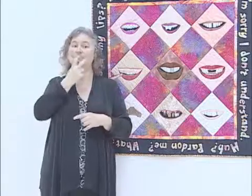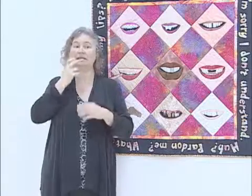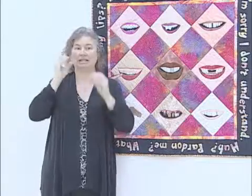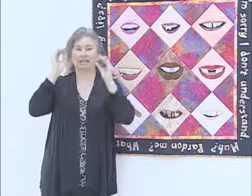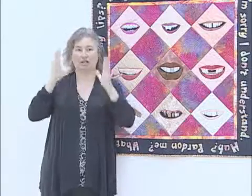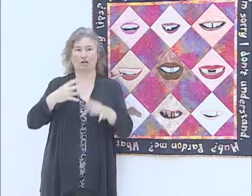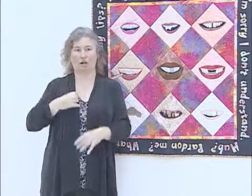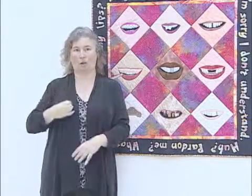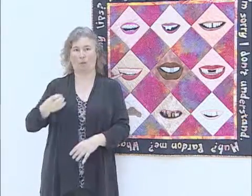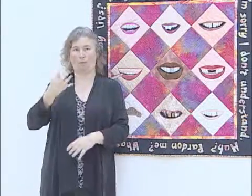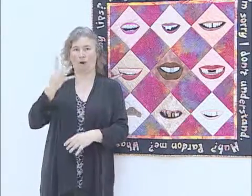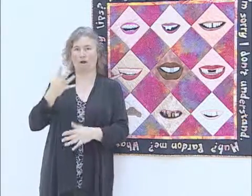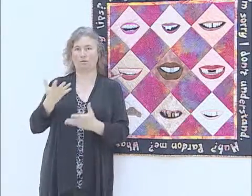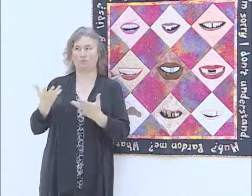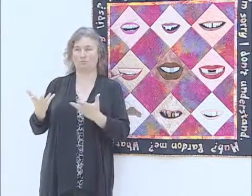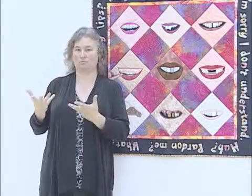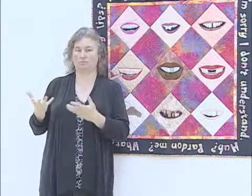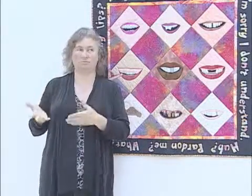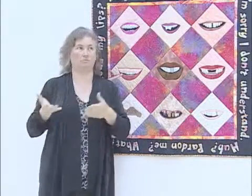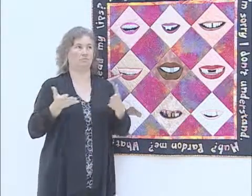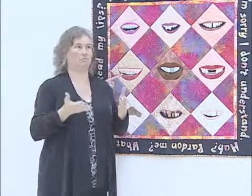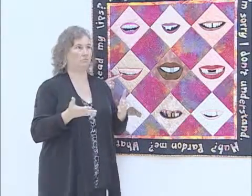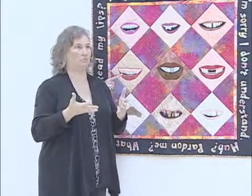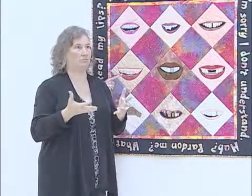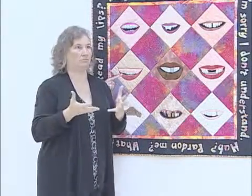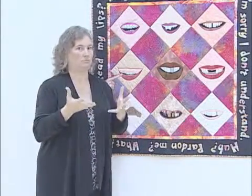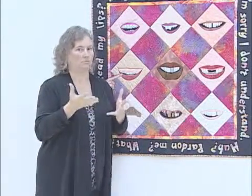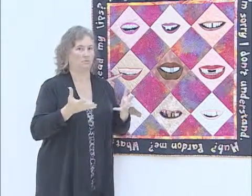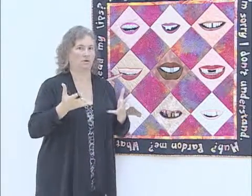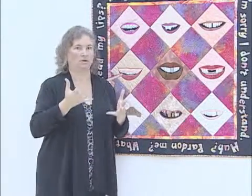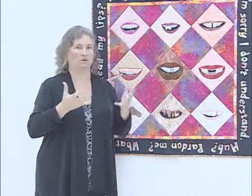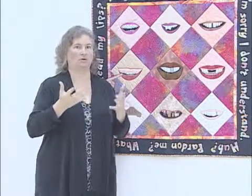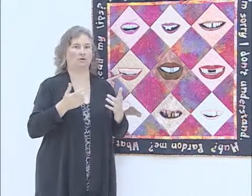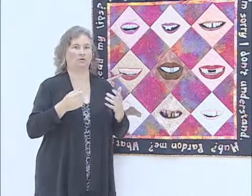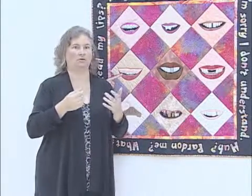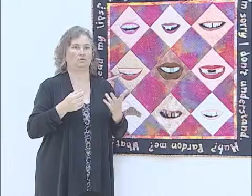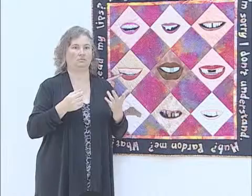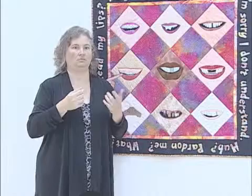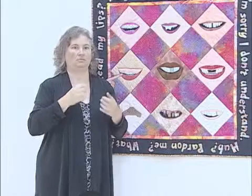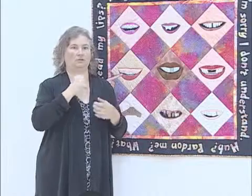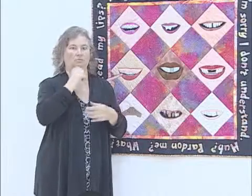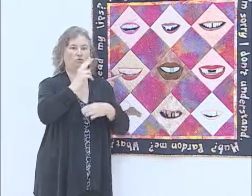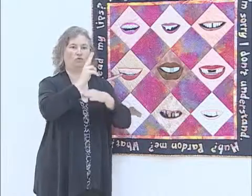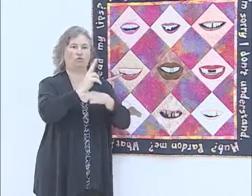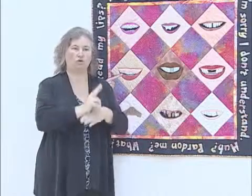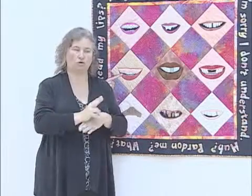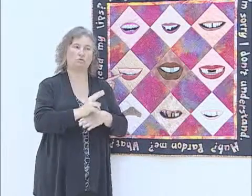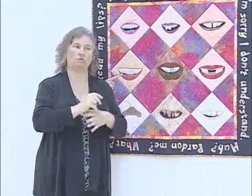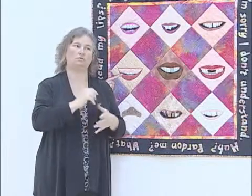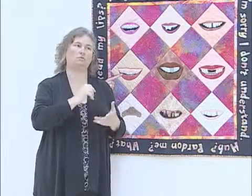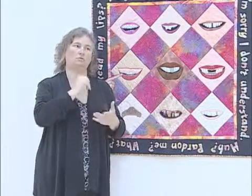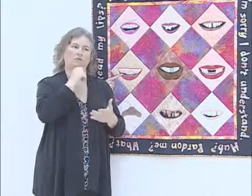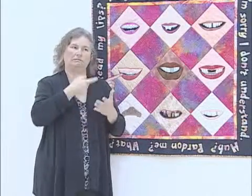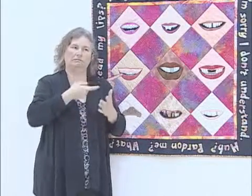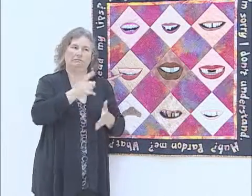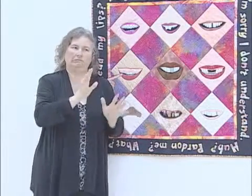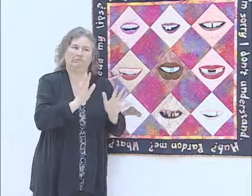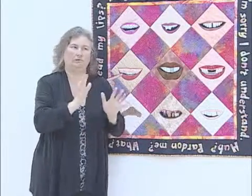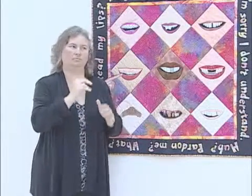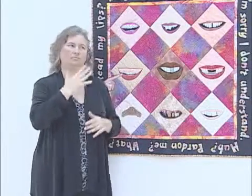a white speech teacher. And so I have no template to learn how to speech read Black people. And again, I